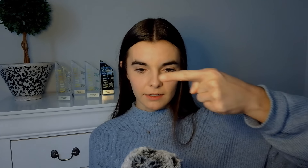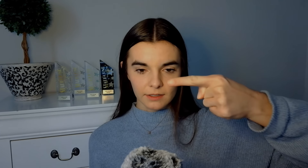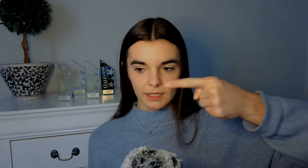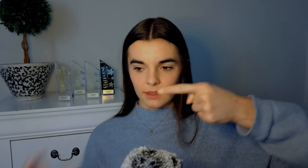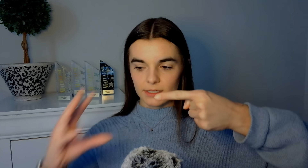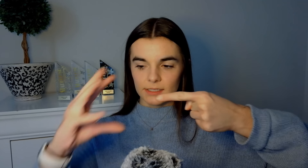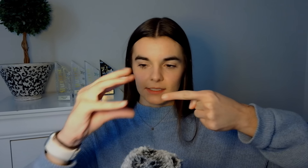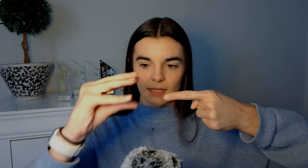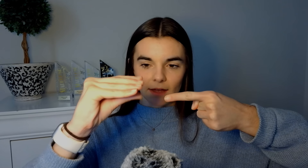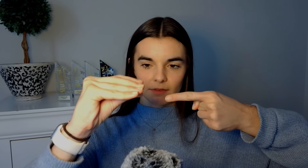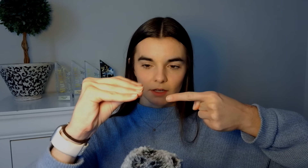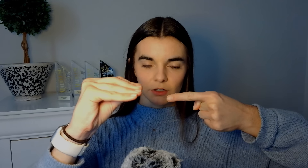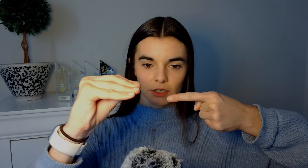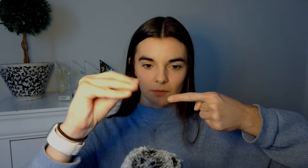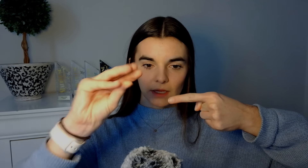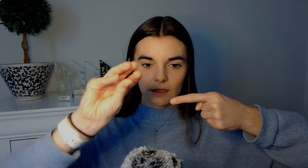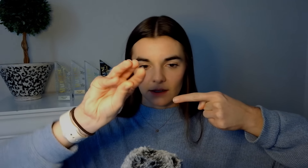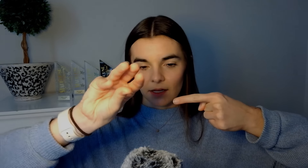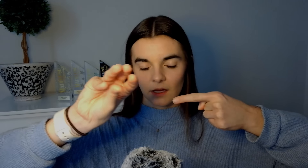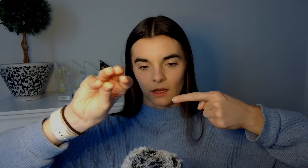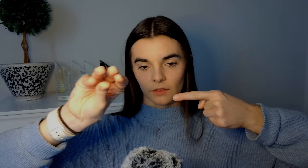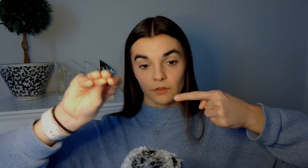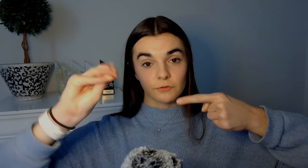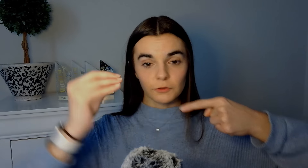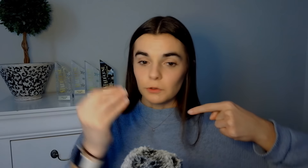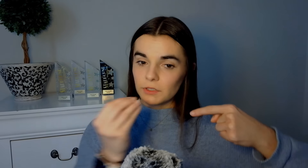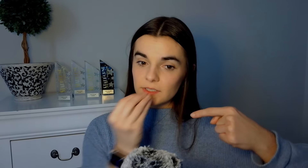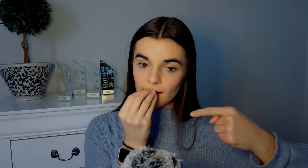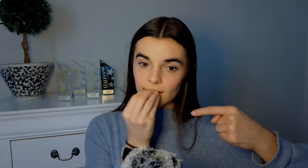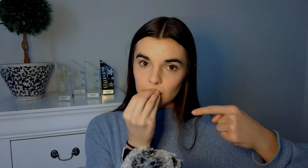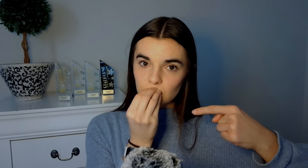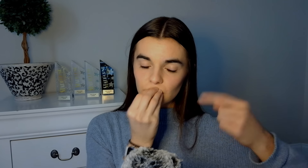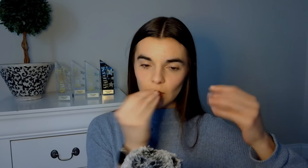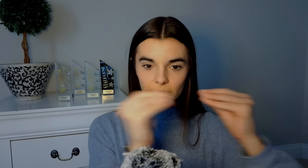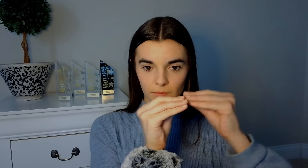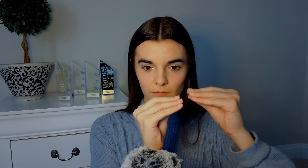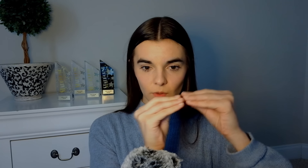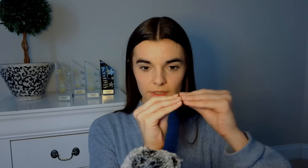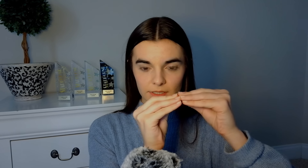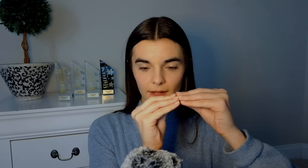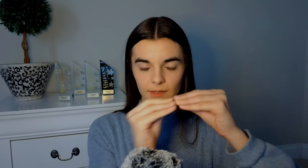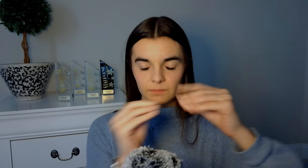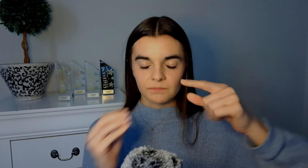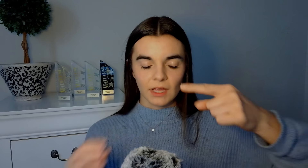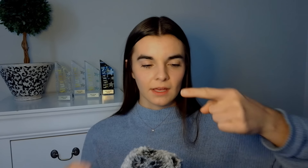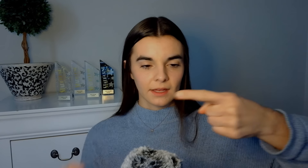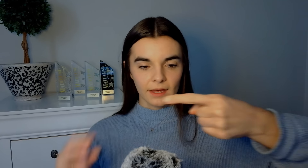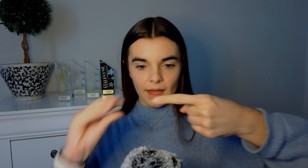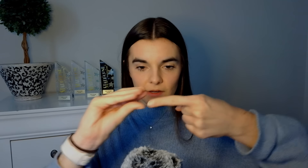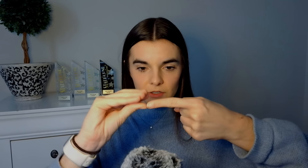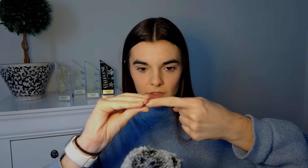like this, and then you're gonna make the food sign or the more sign, and you're going